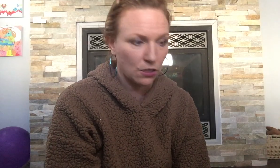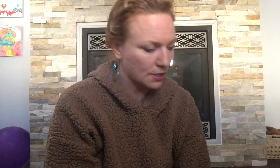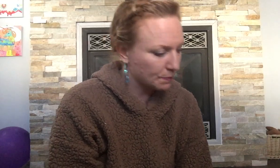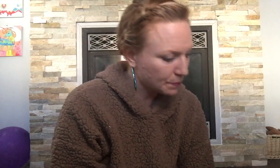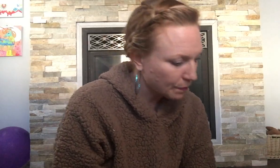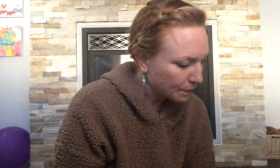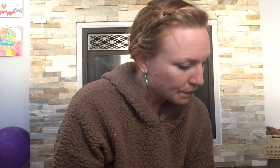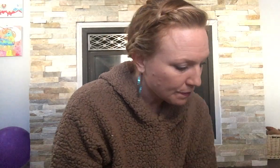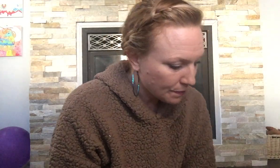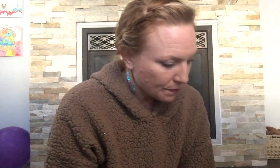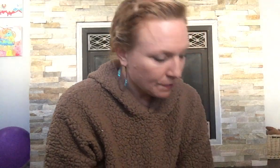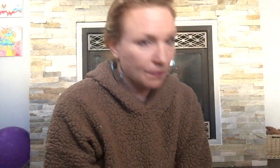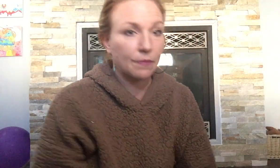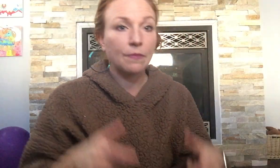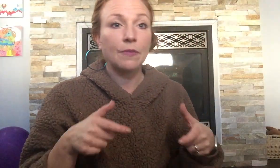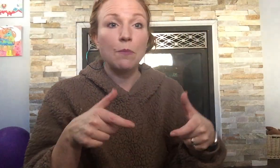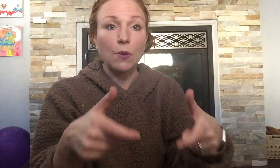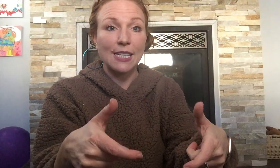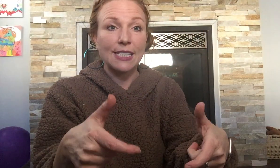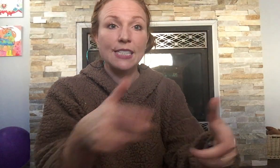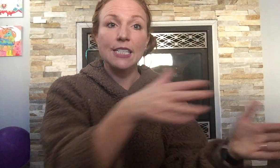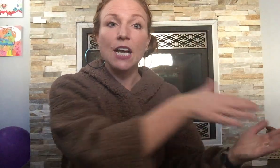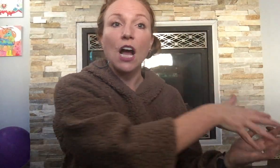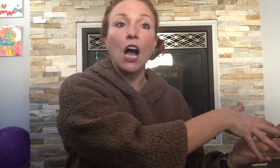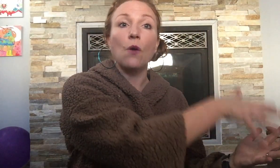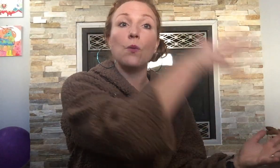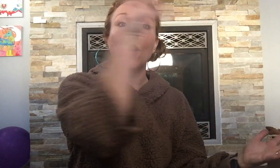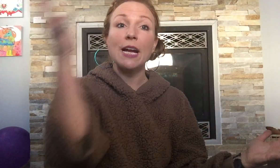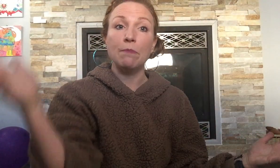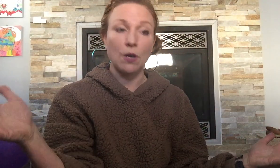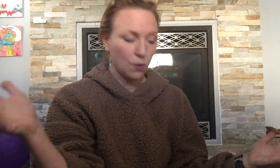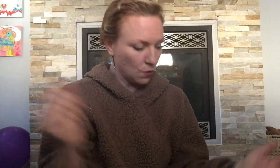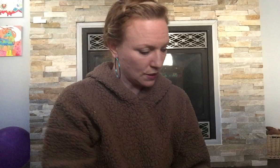writers, a present, a rainbow,